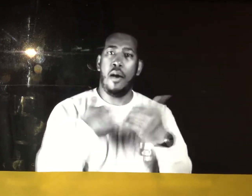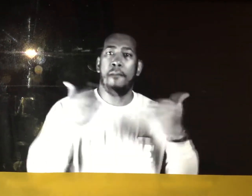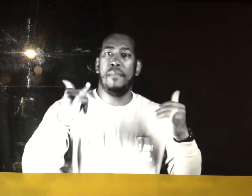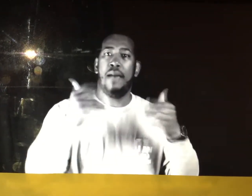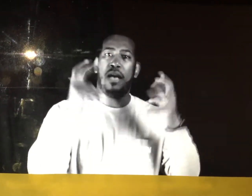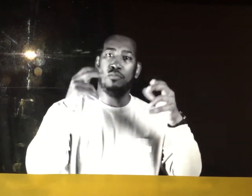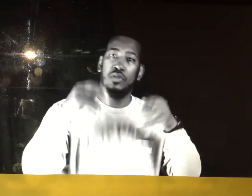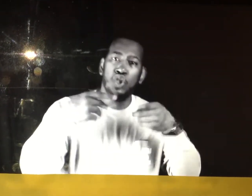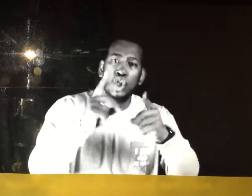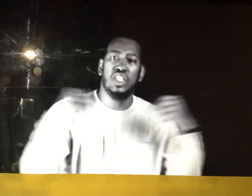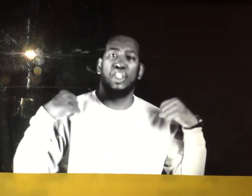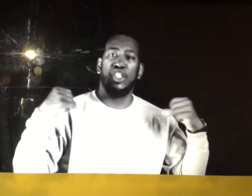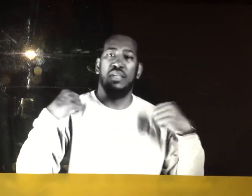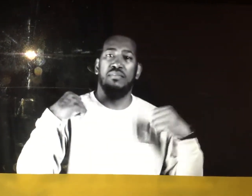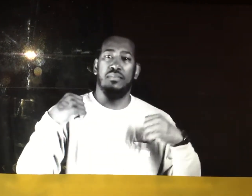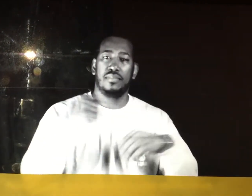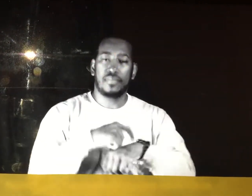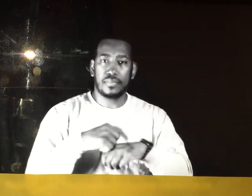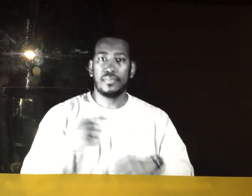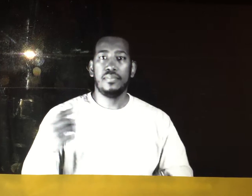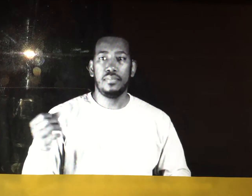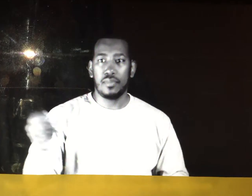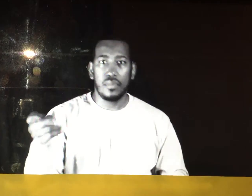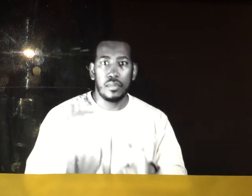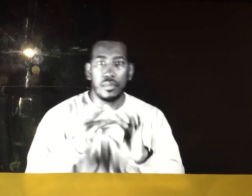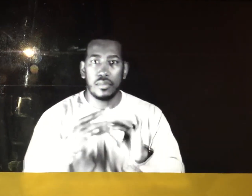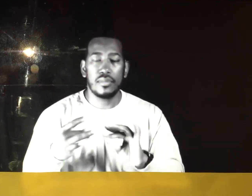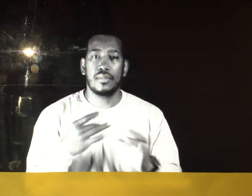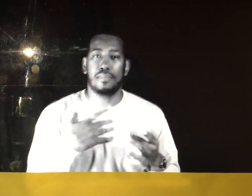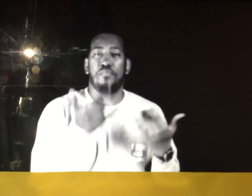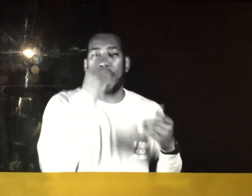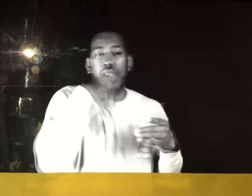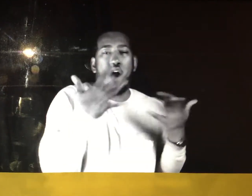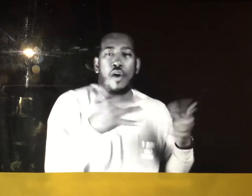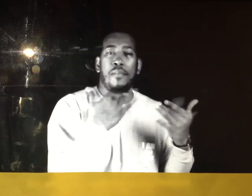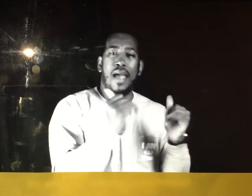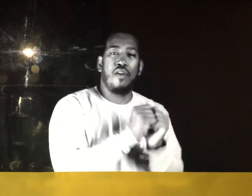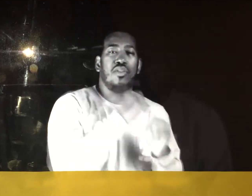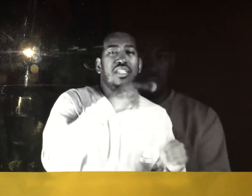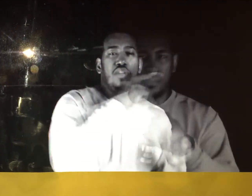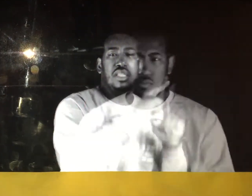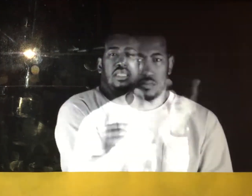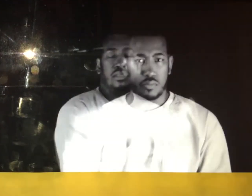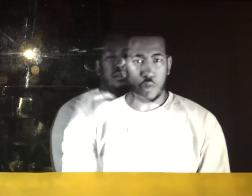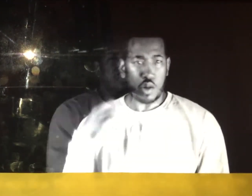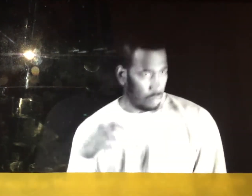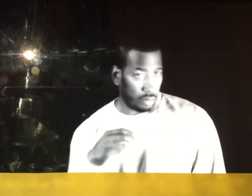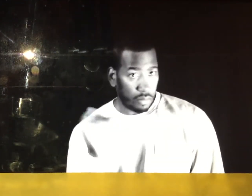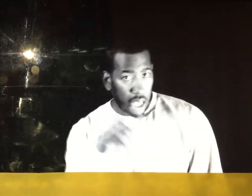they were already looking at me and talking and, just in the gym.